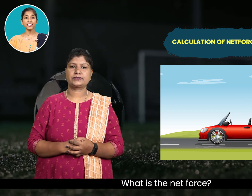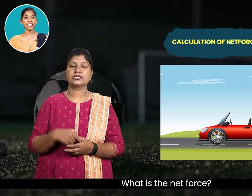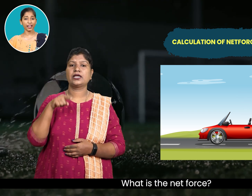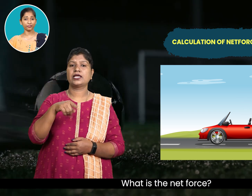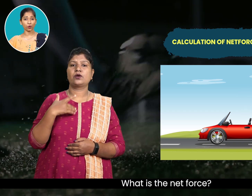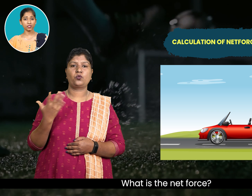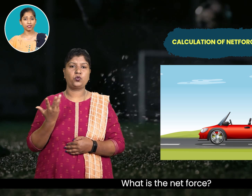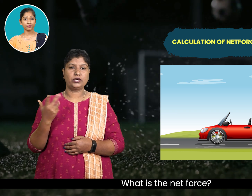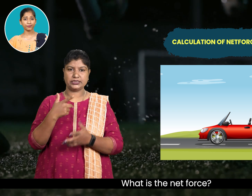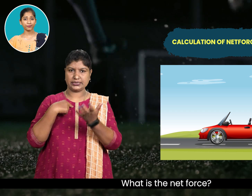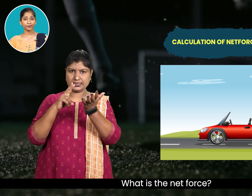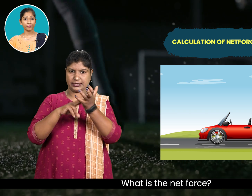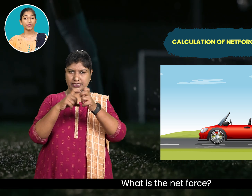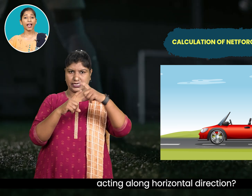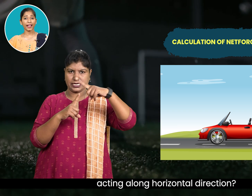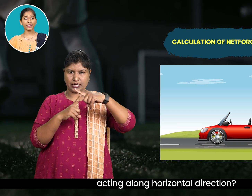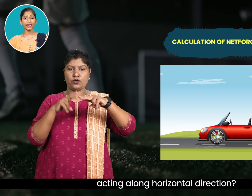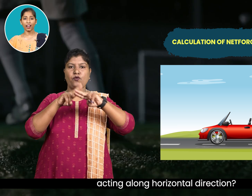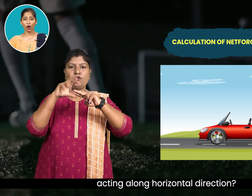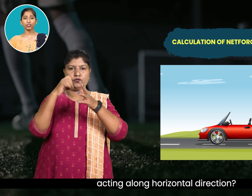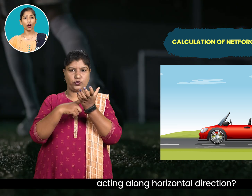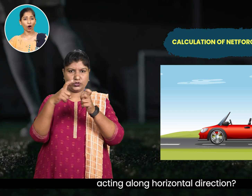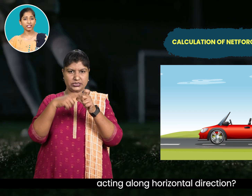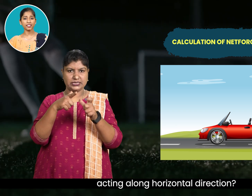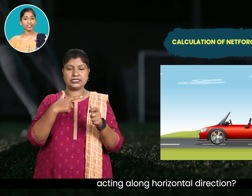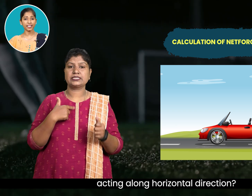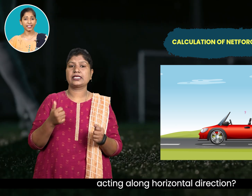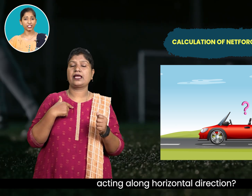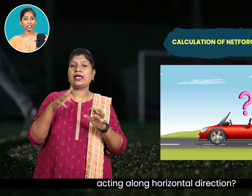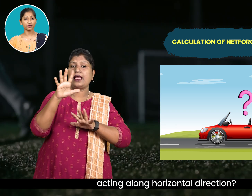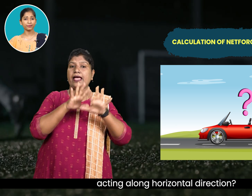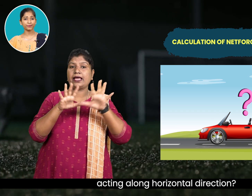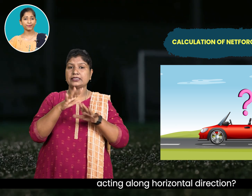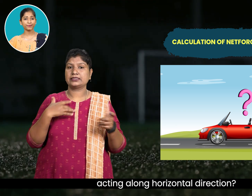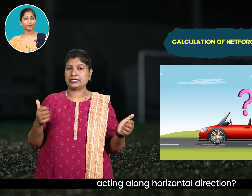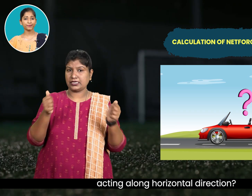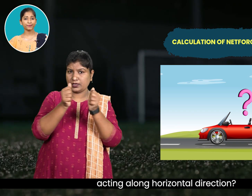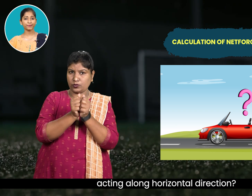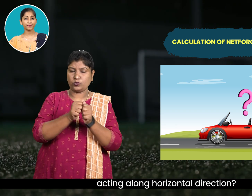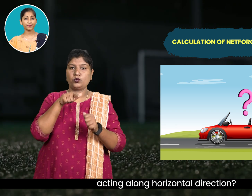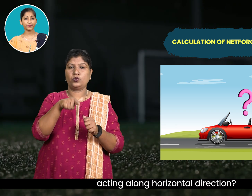What is the net force acting along the horizontal direction?